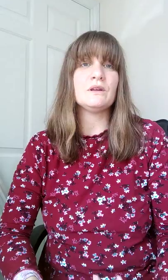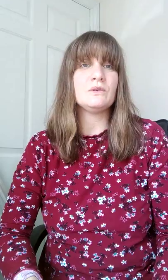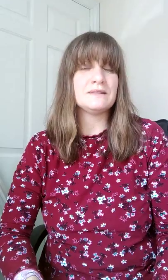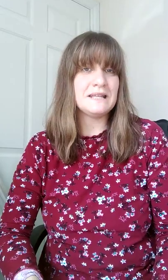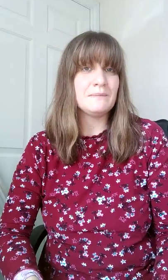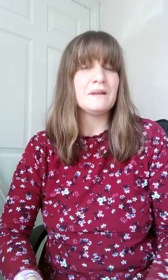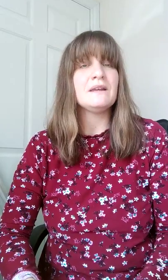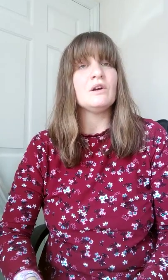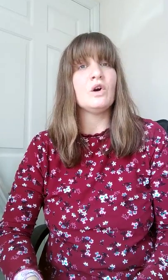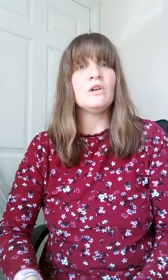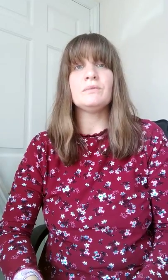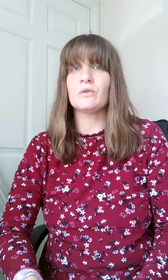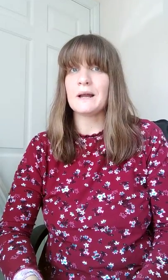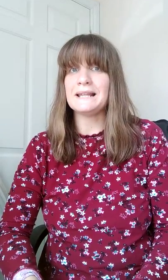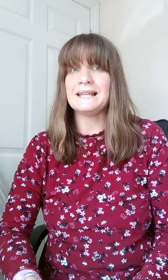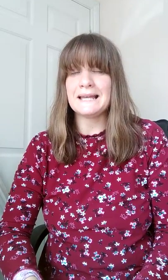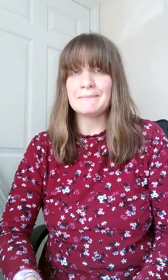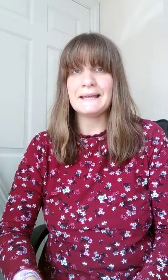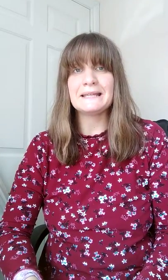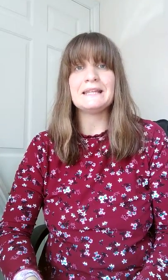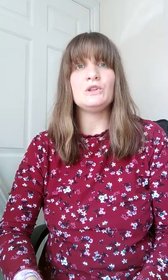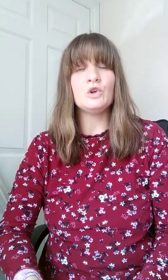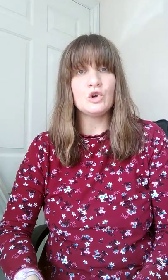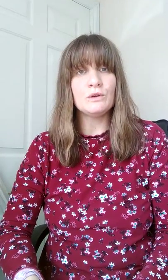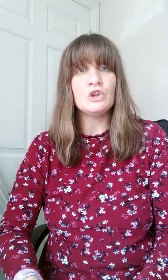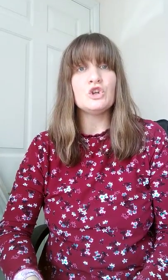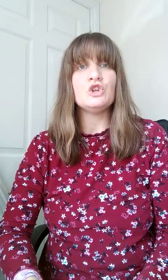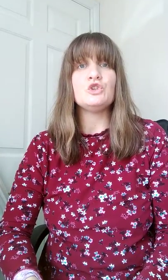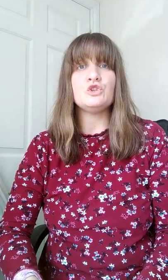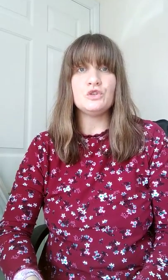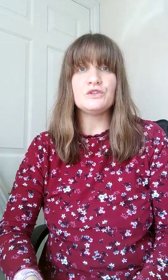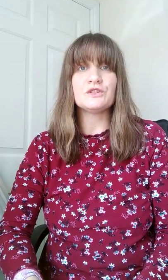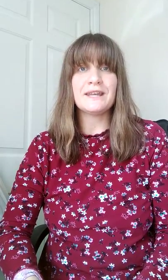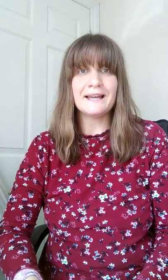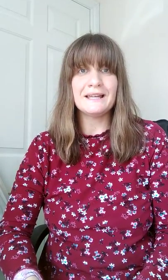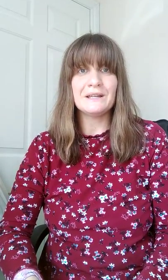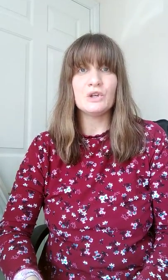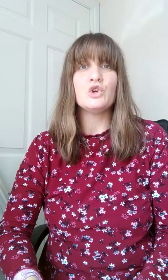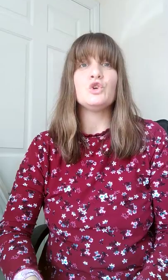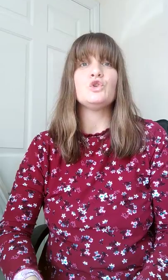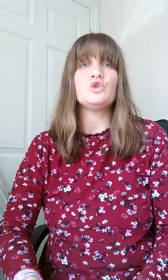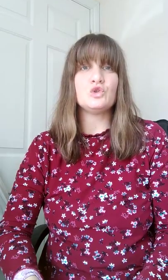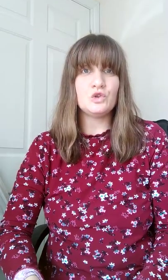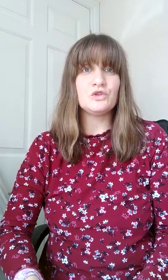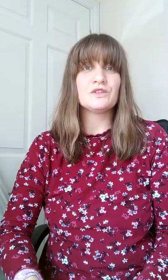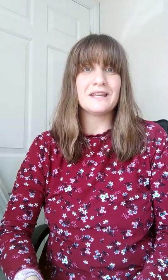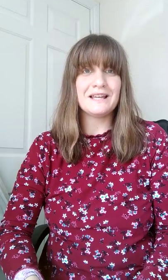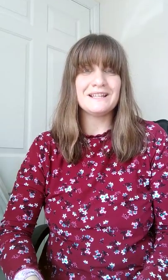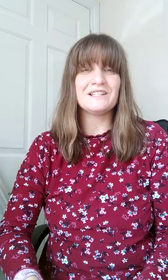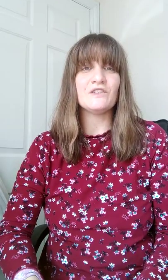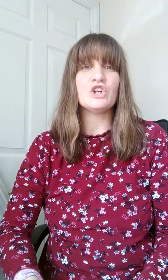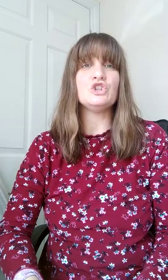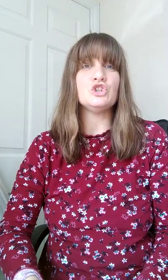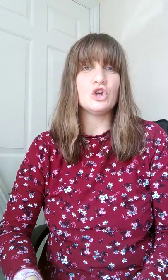Who sleep. On peut voir les Lapins qui dorme. Jusqu'à. Jusqu'à. So you've got a J